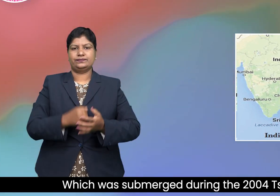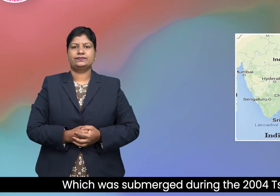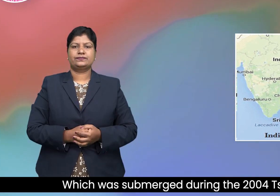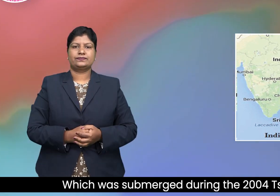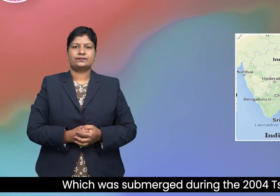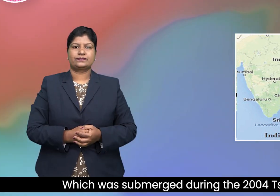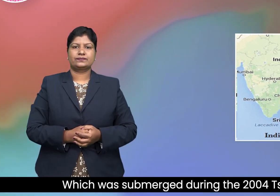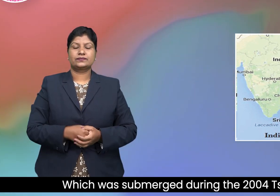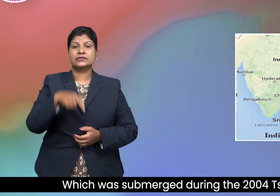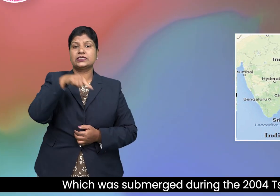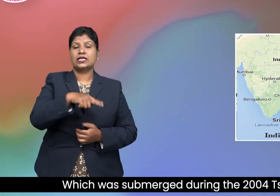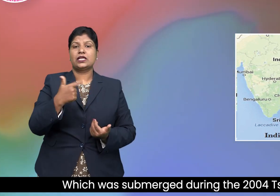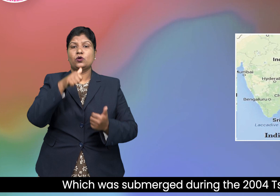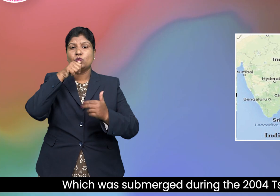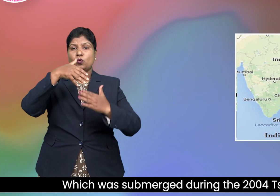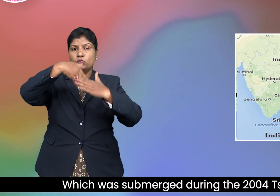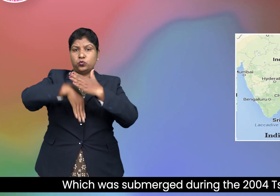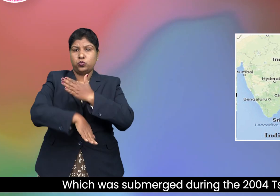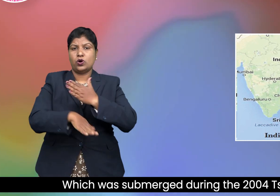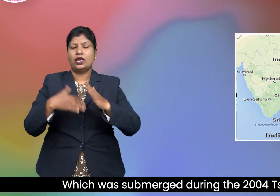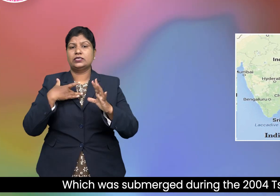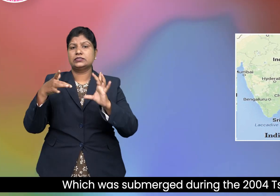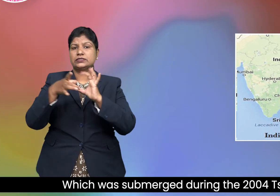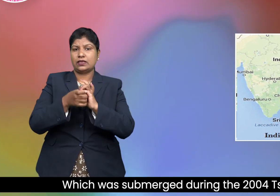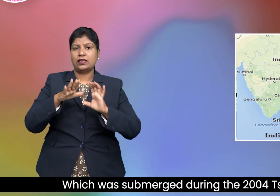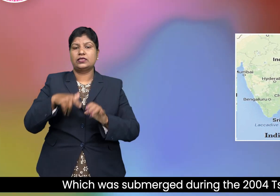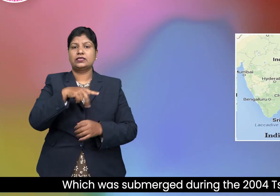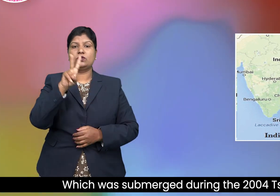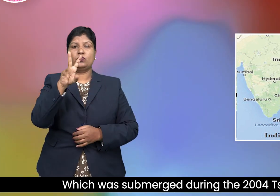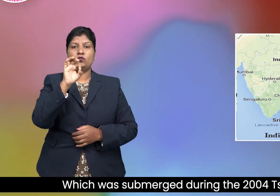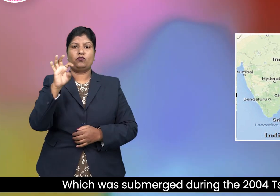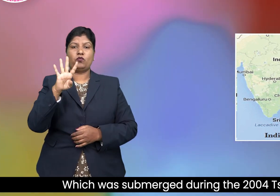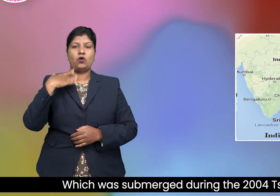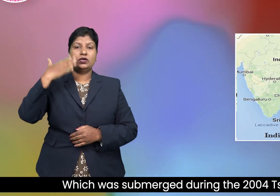which was submerged during 2004 tsunami